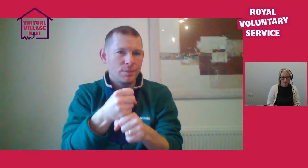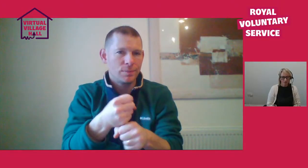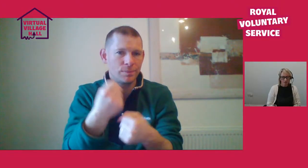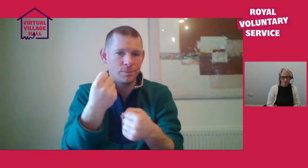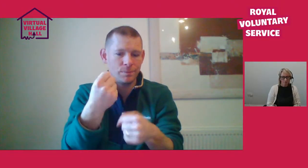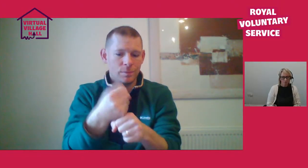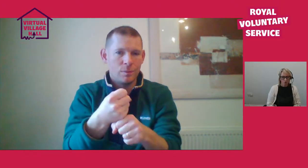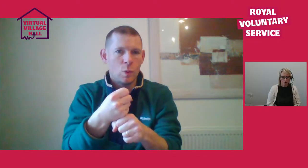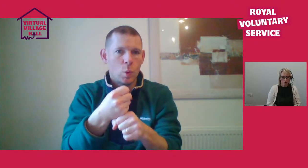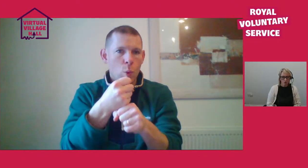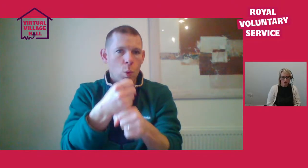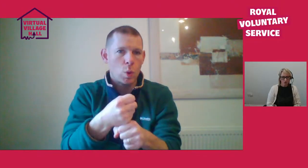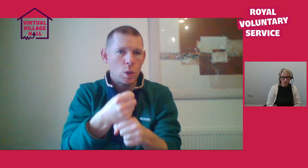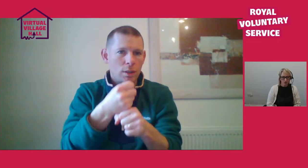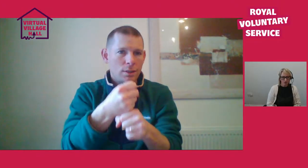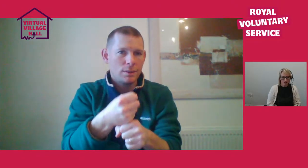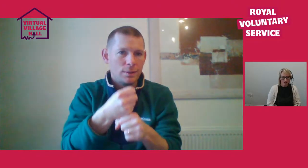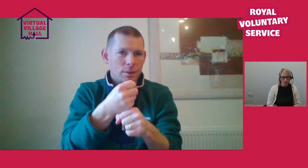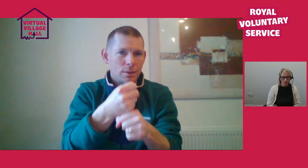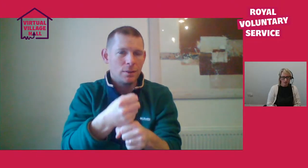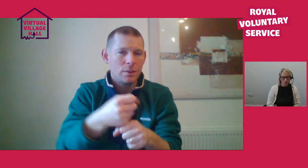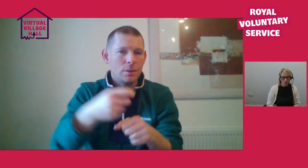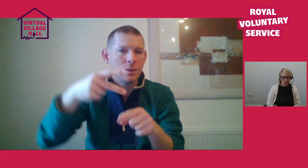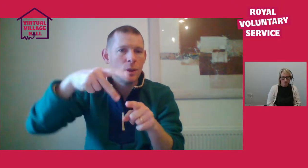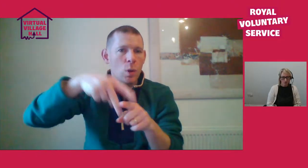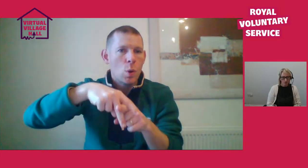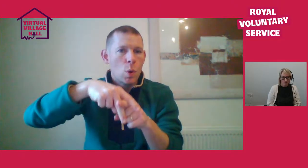That's the general sign for horse,